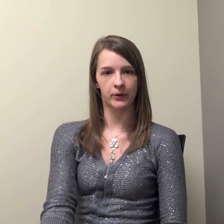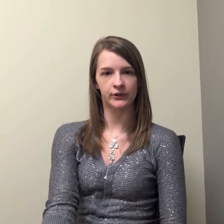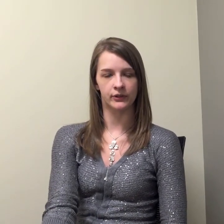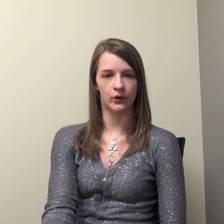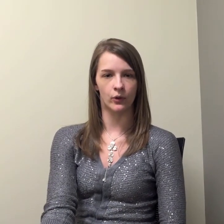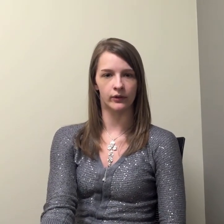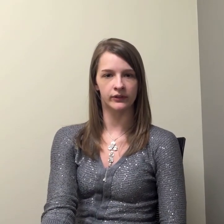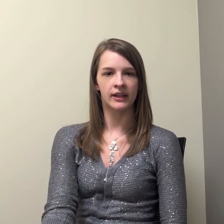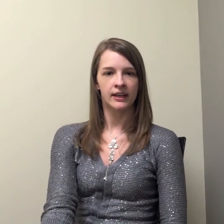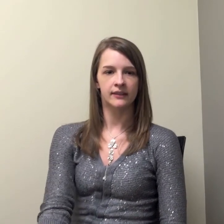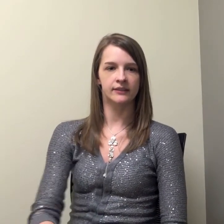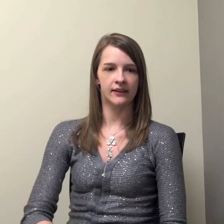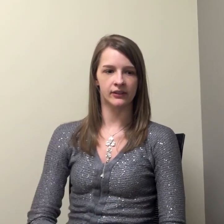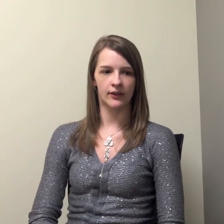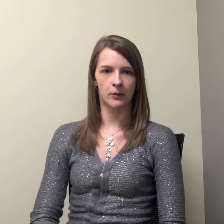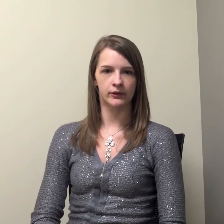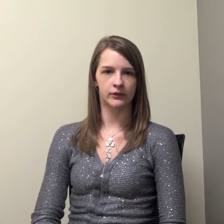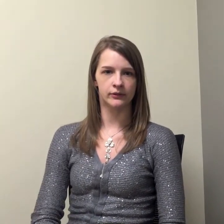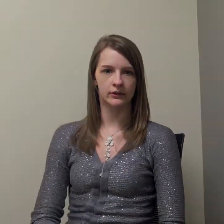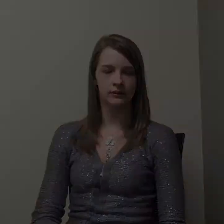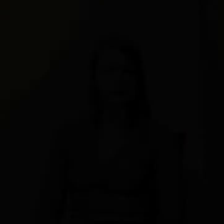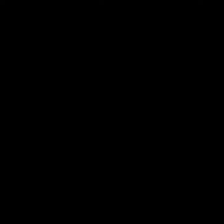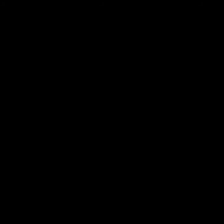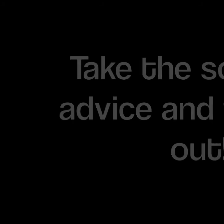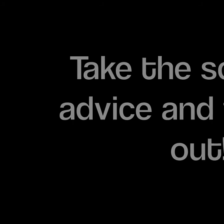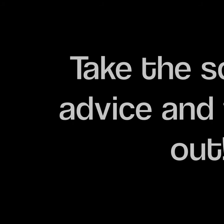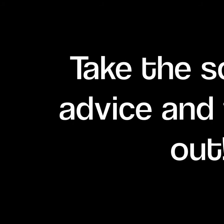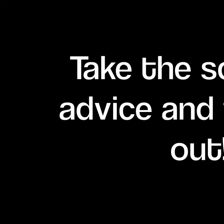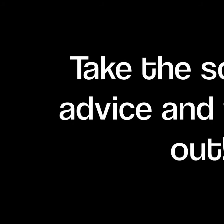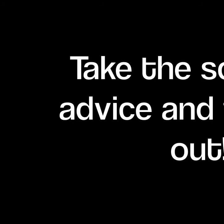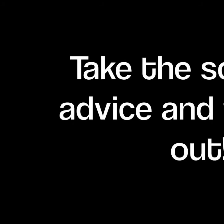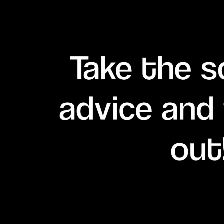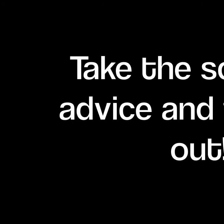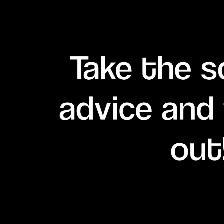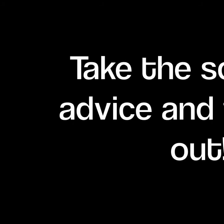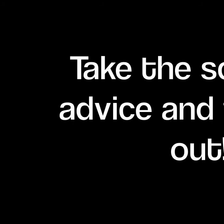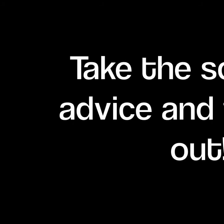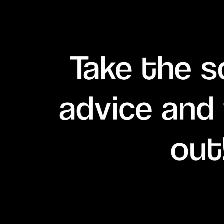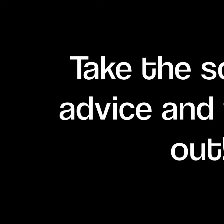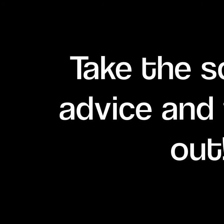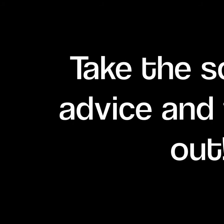personal goals is definitely the most useful.